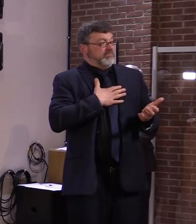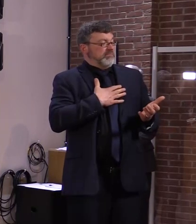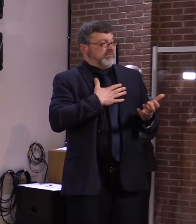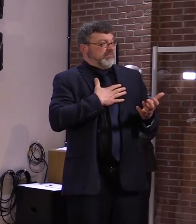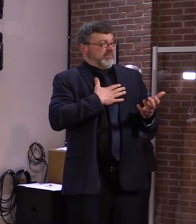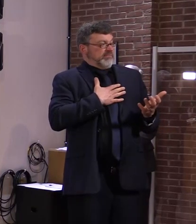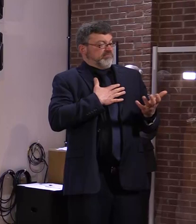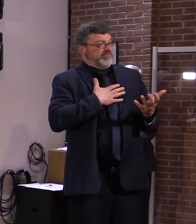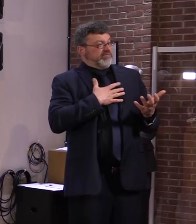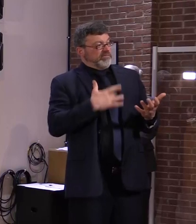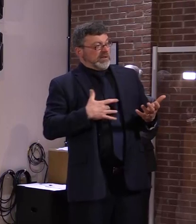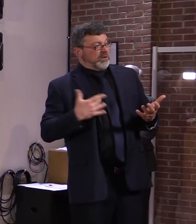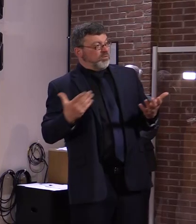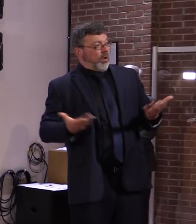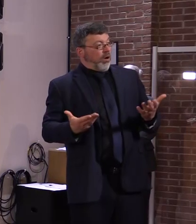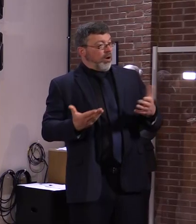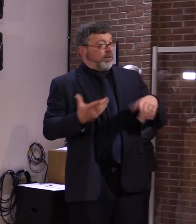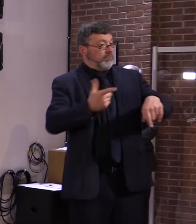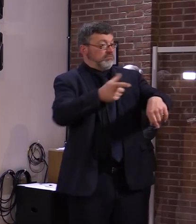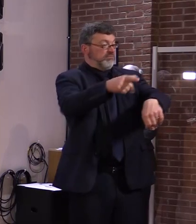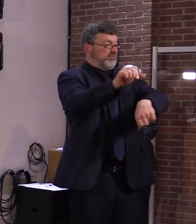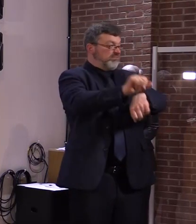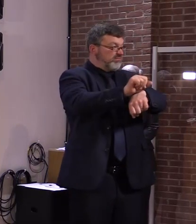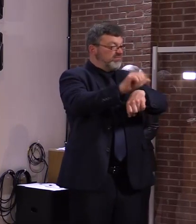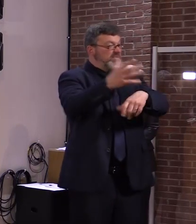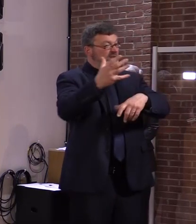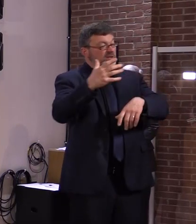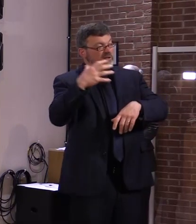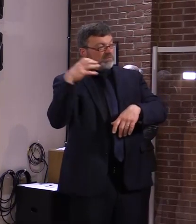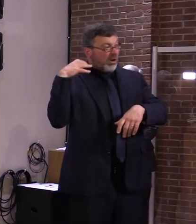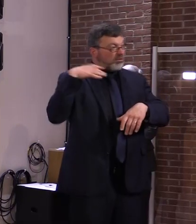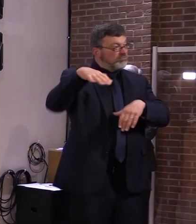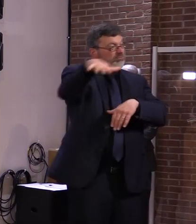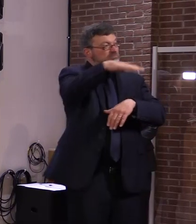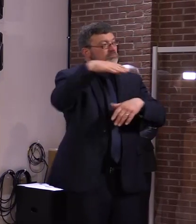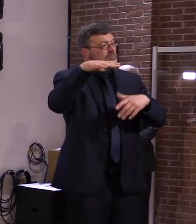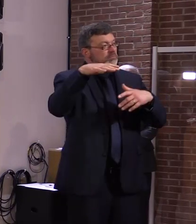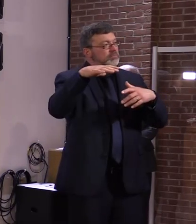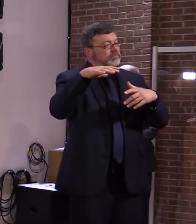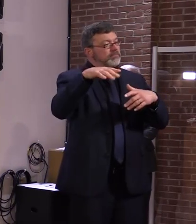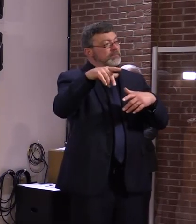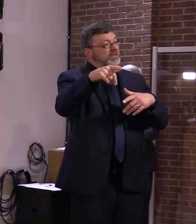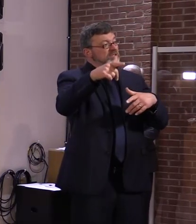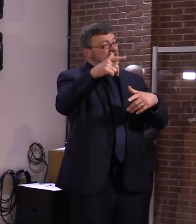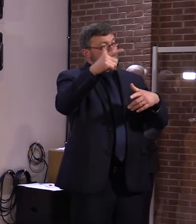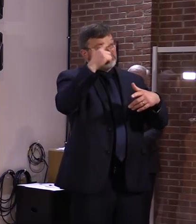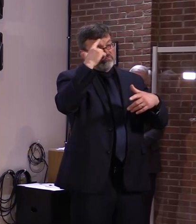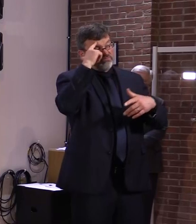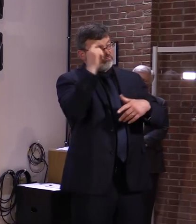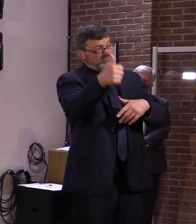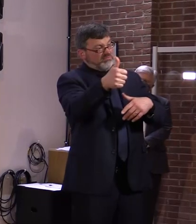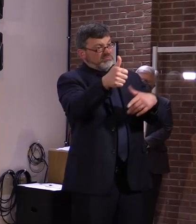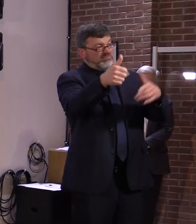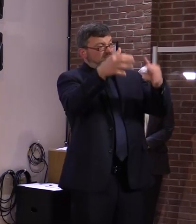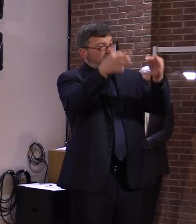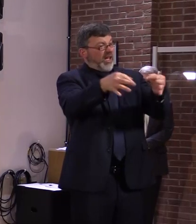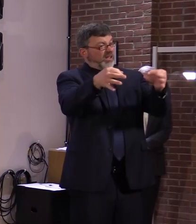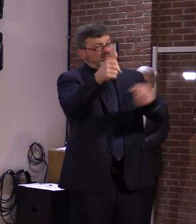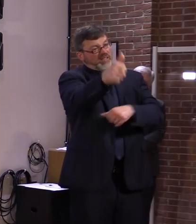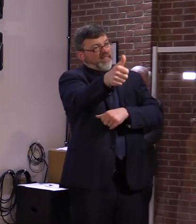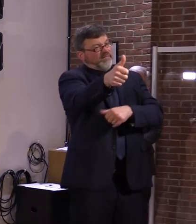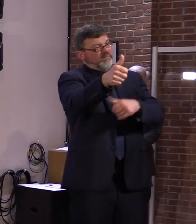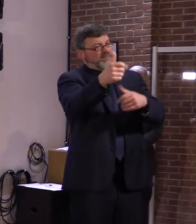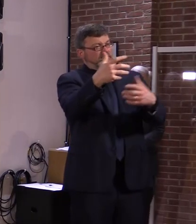or these businesses, have the ability to create their own rules. Think about it in terms of